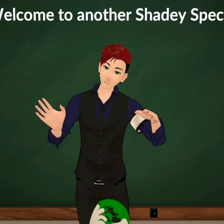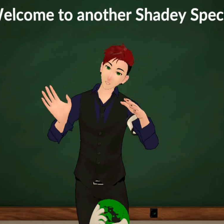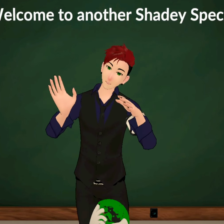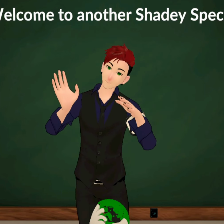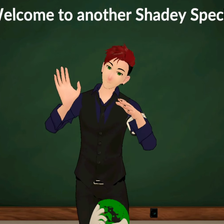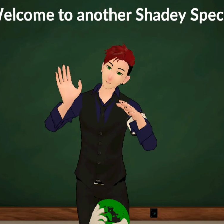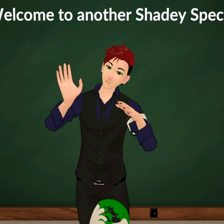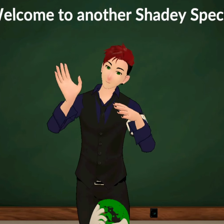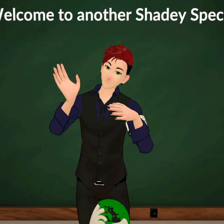So,